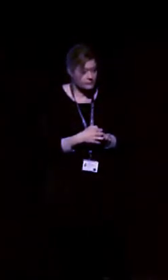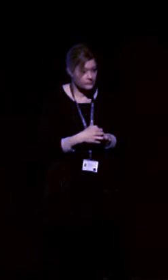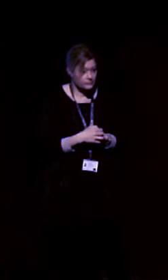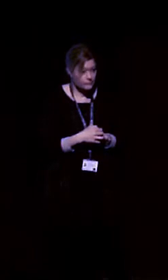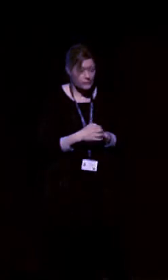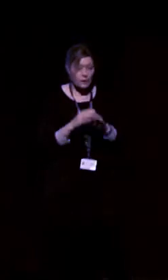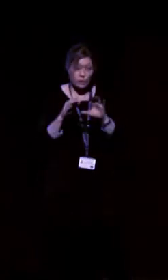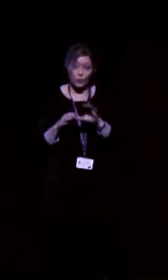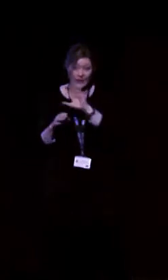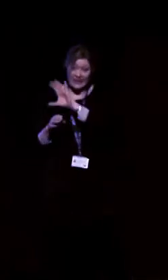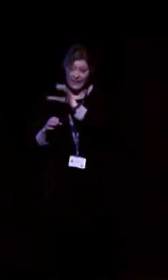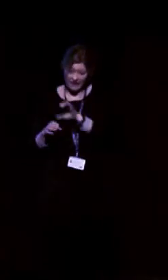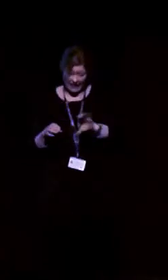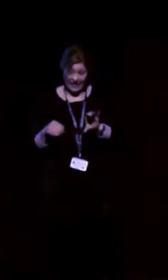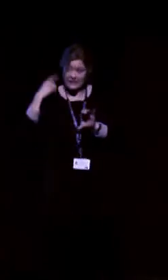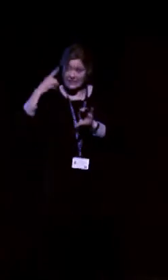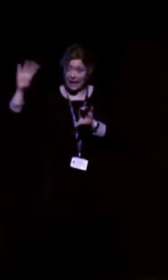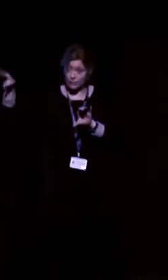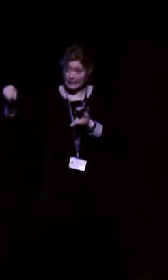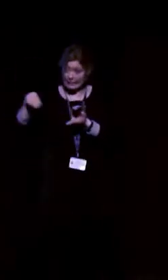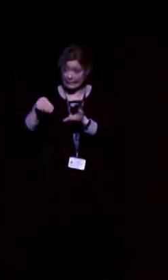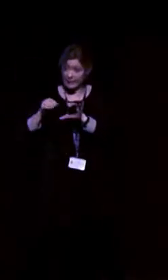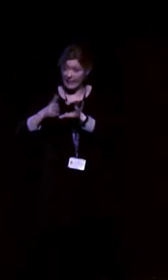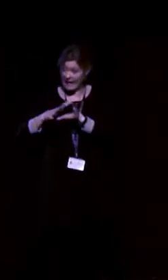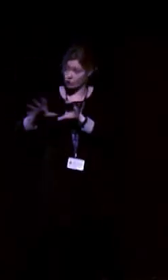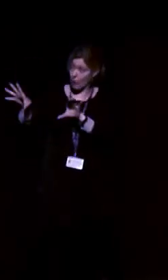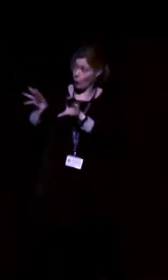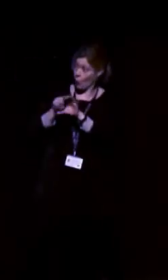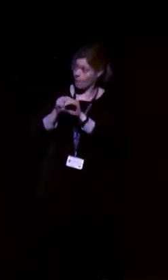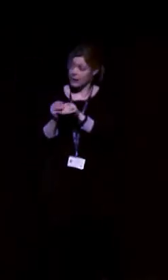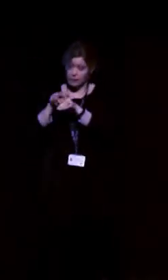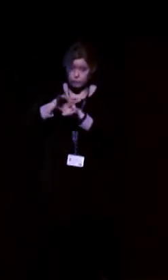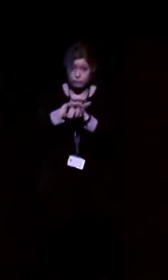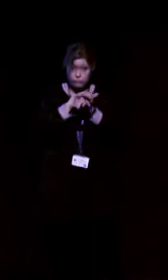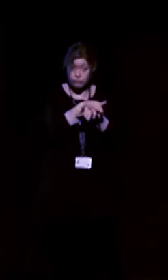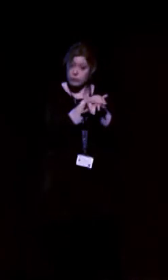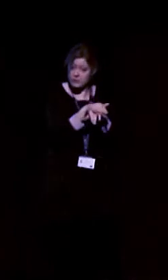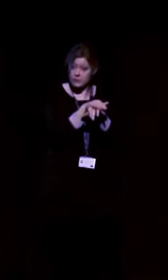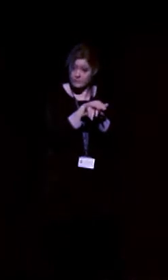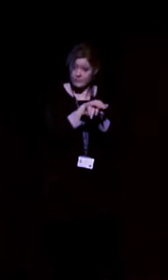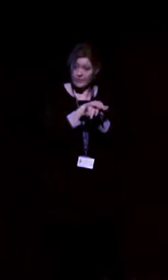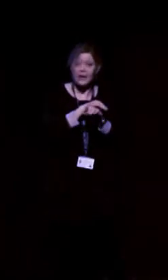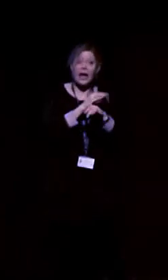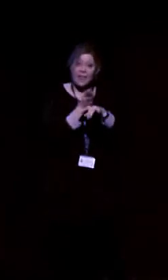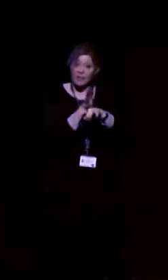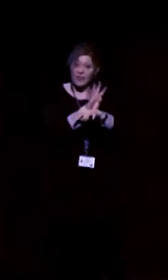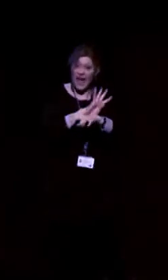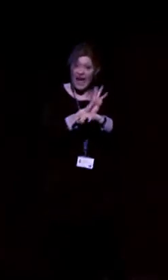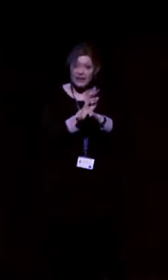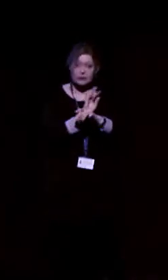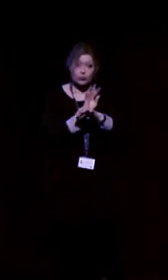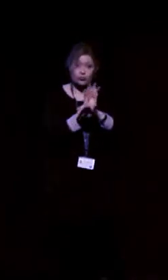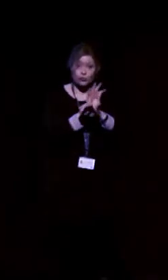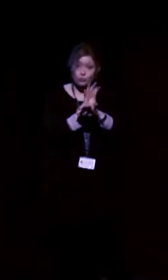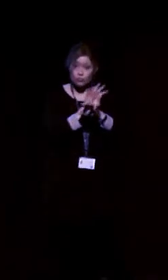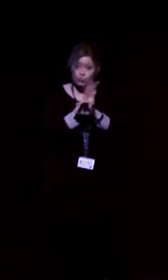sound comes into the ear, it's collected by the eardrum, crosses the inner ear, and then stimulates the hair cells within the inner